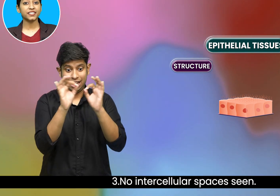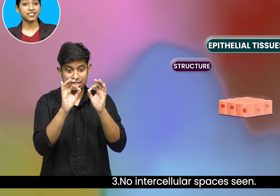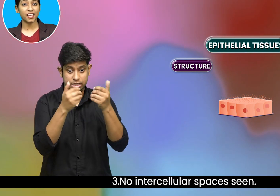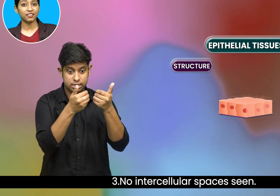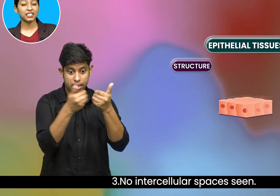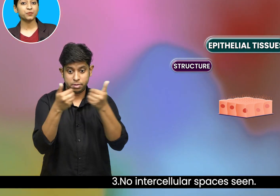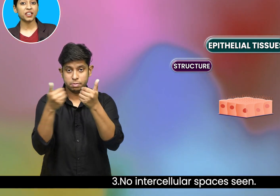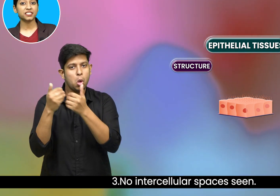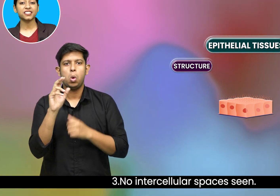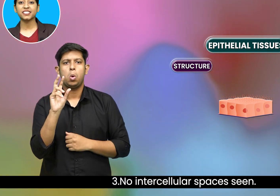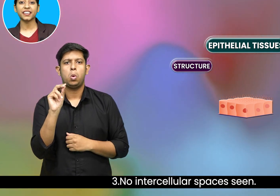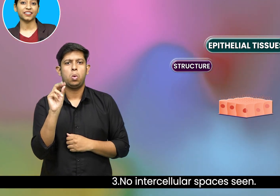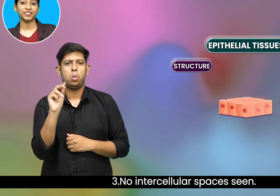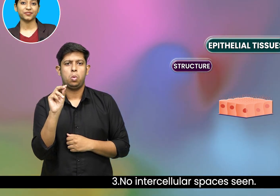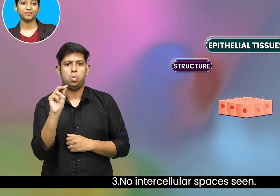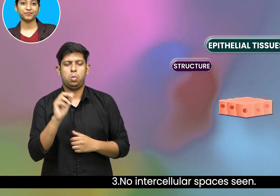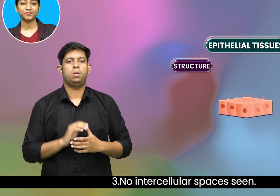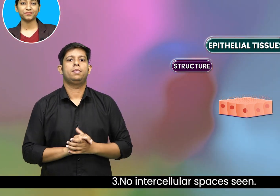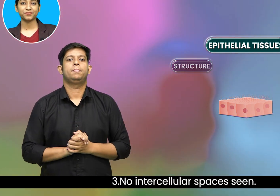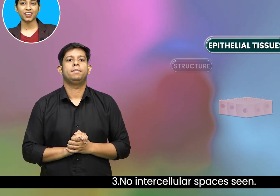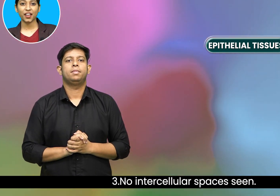No intercellular spaces seen.